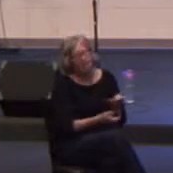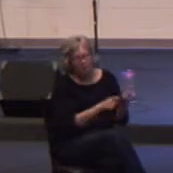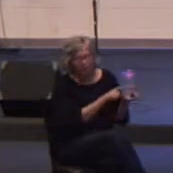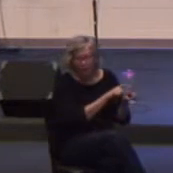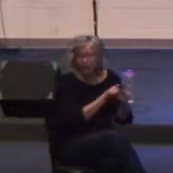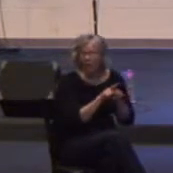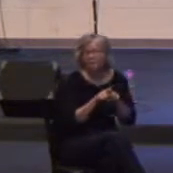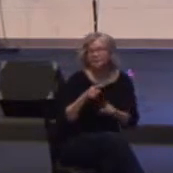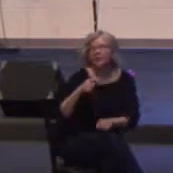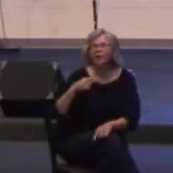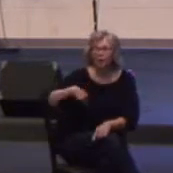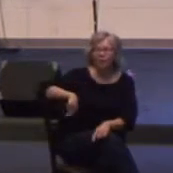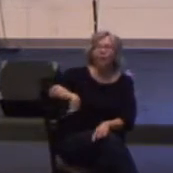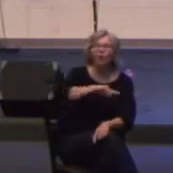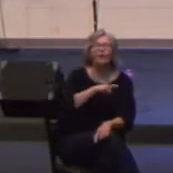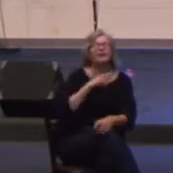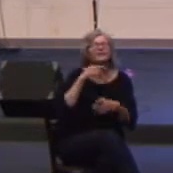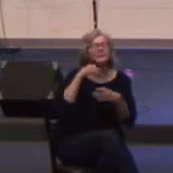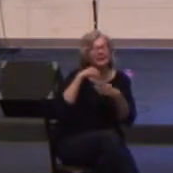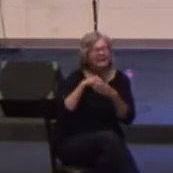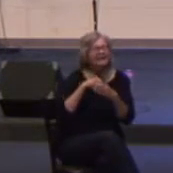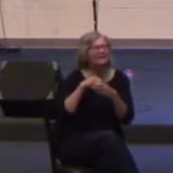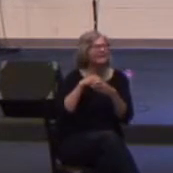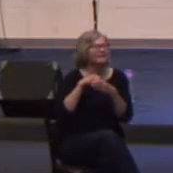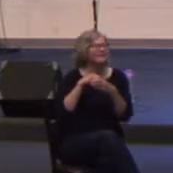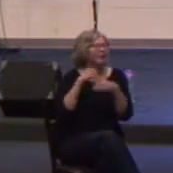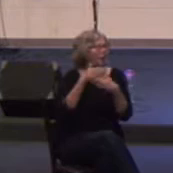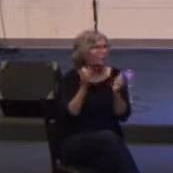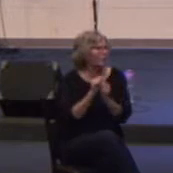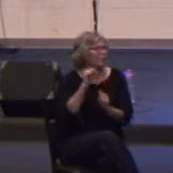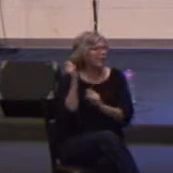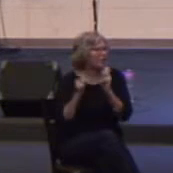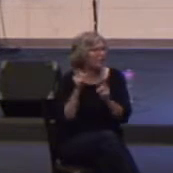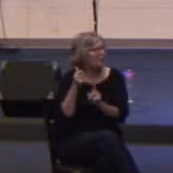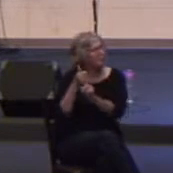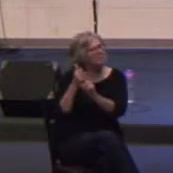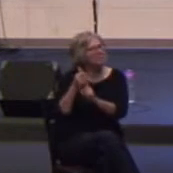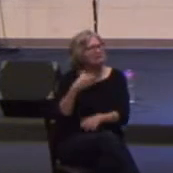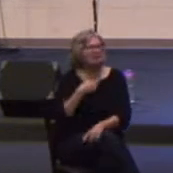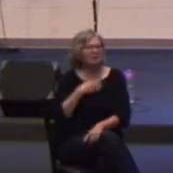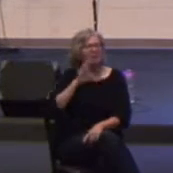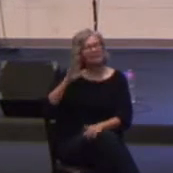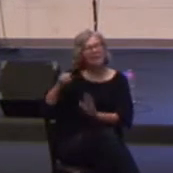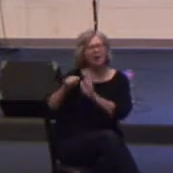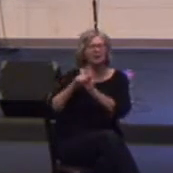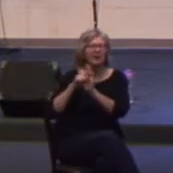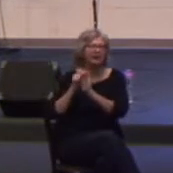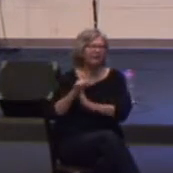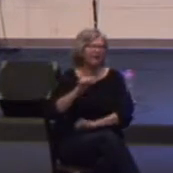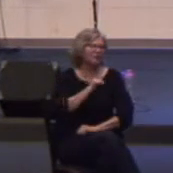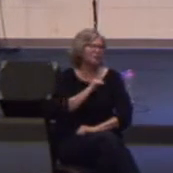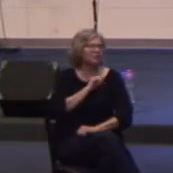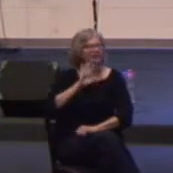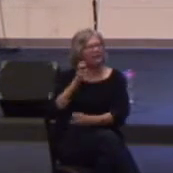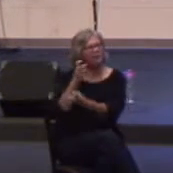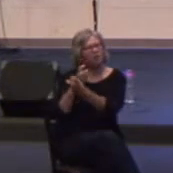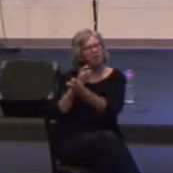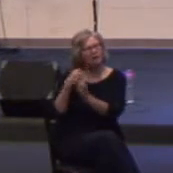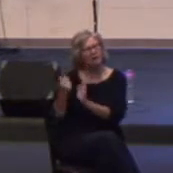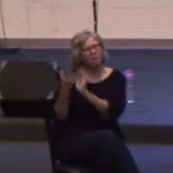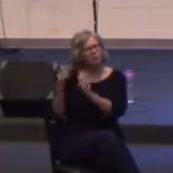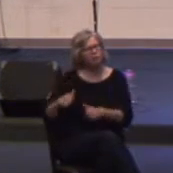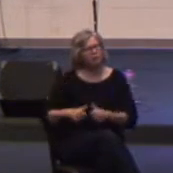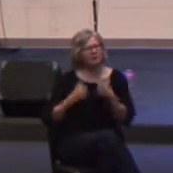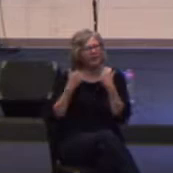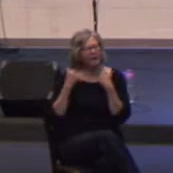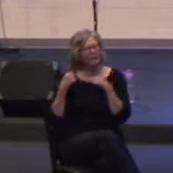also been in rooms with other people who have been grumbling and whose negative attitudes, whose toxic approach to life kind